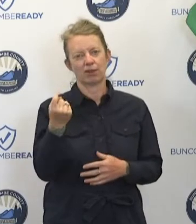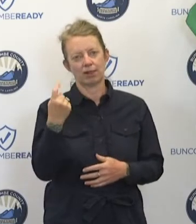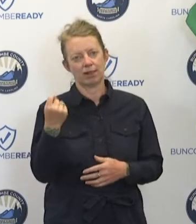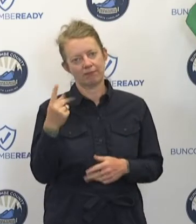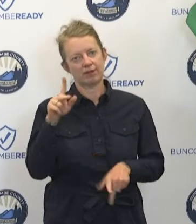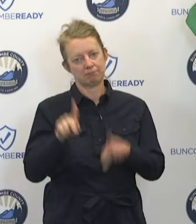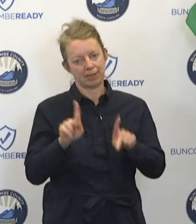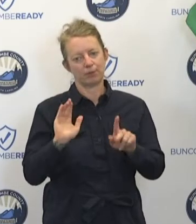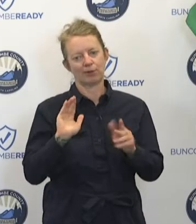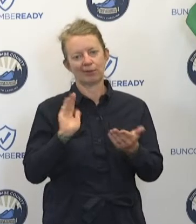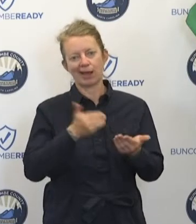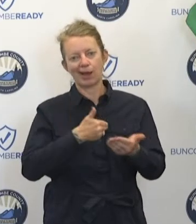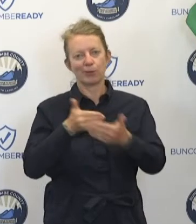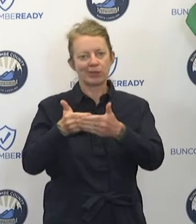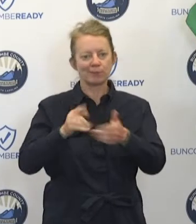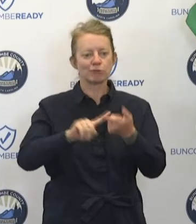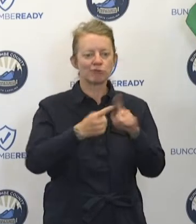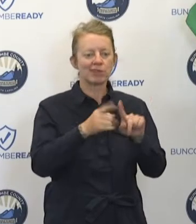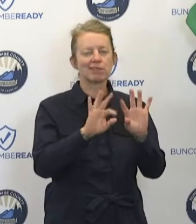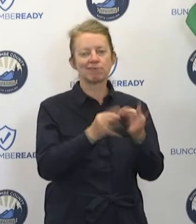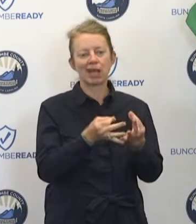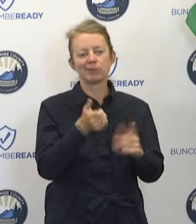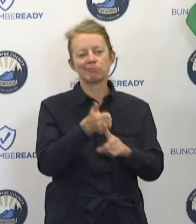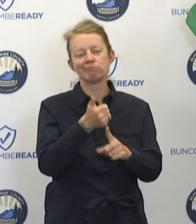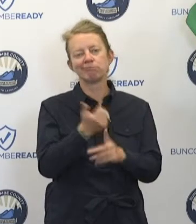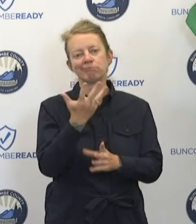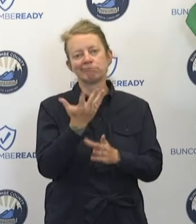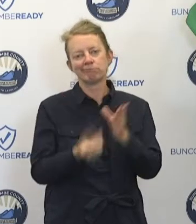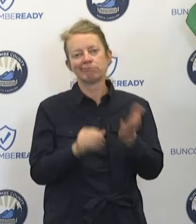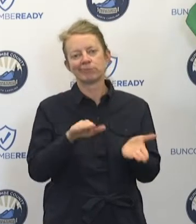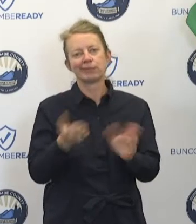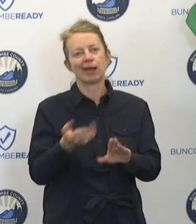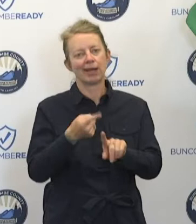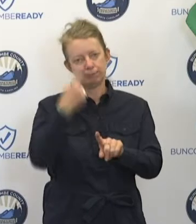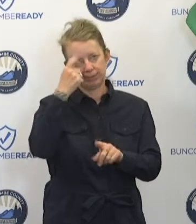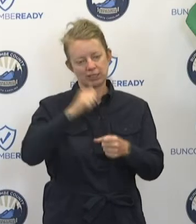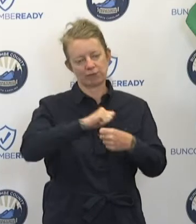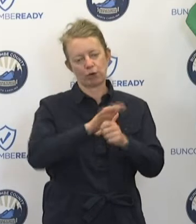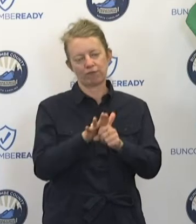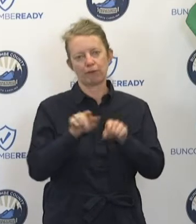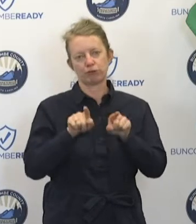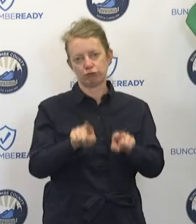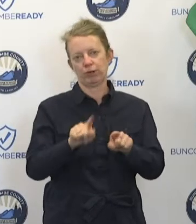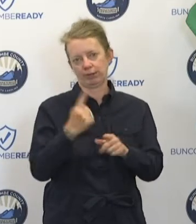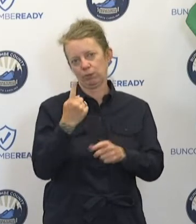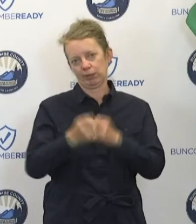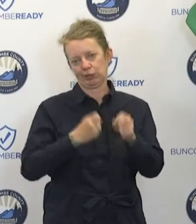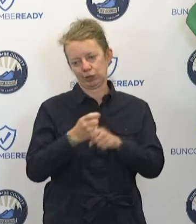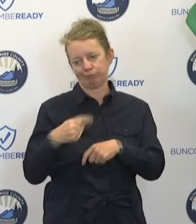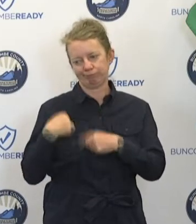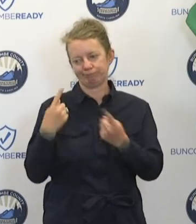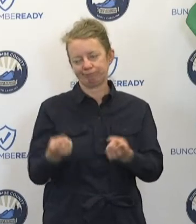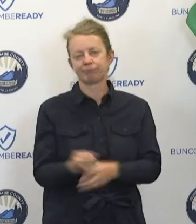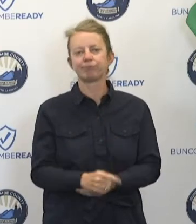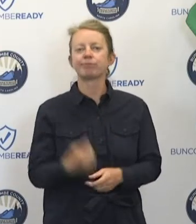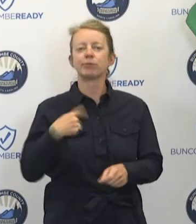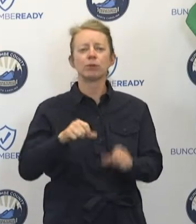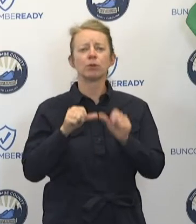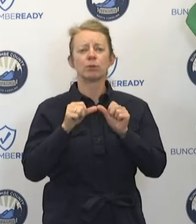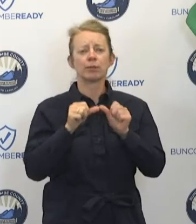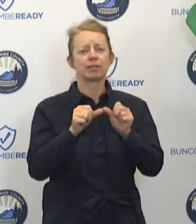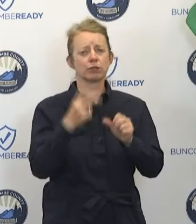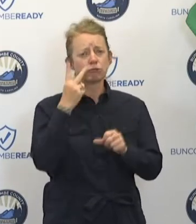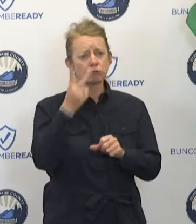neighbors, friends, and family members have died from this illness during that time. We continue to see